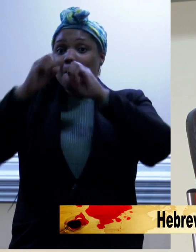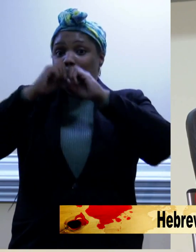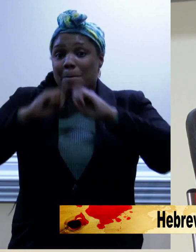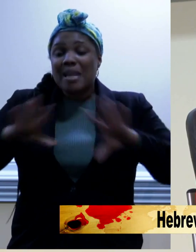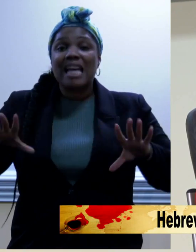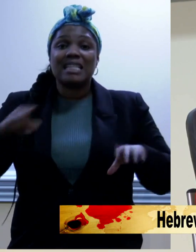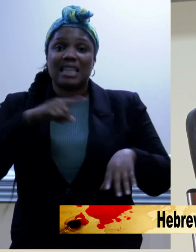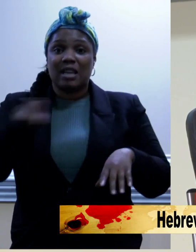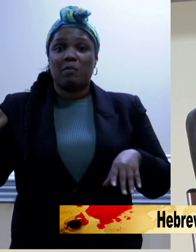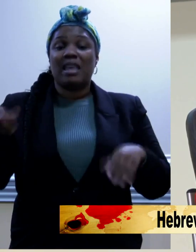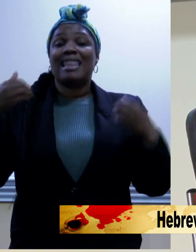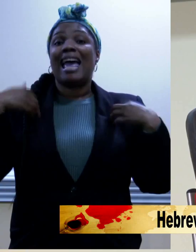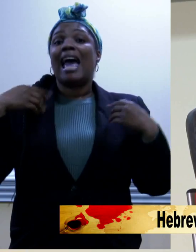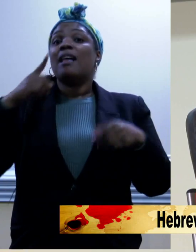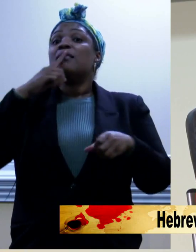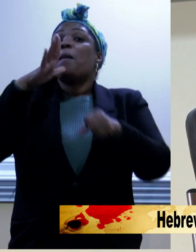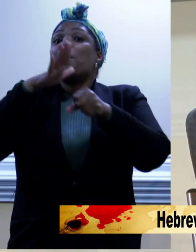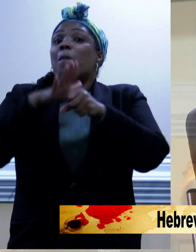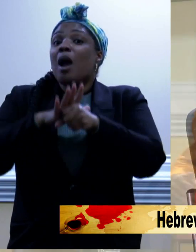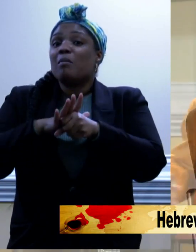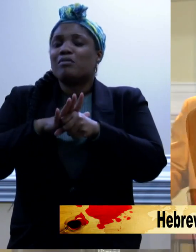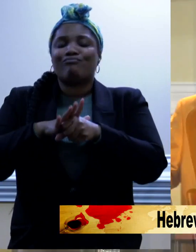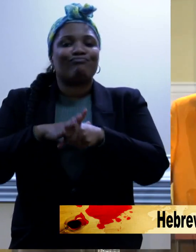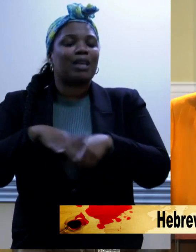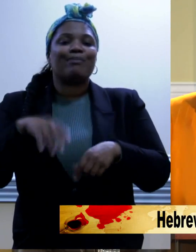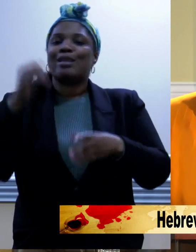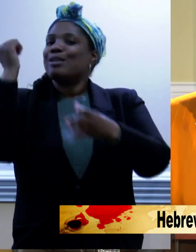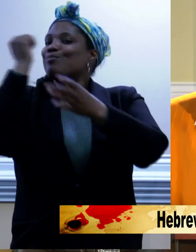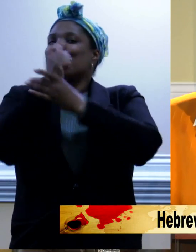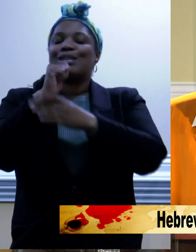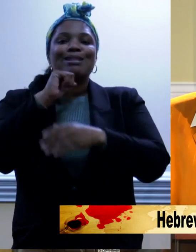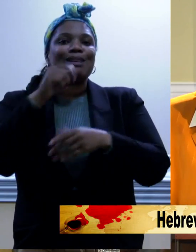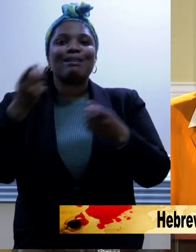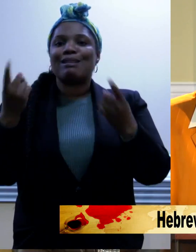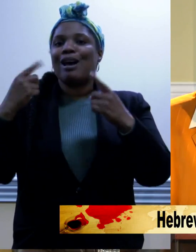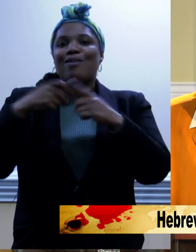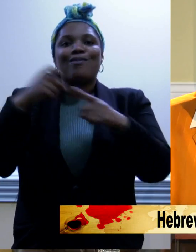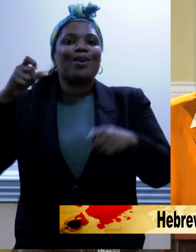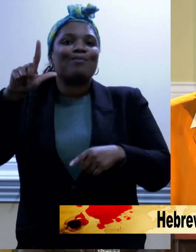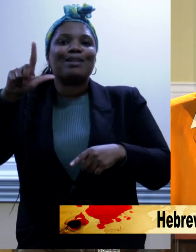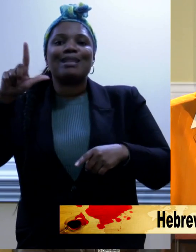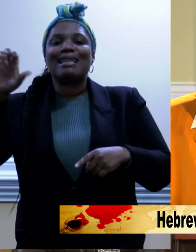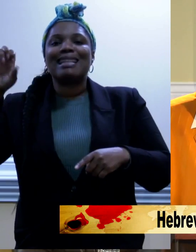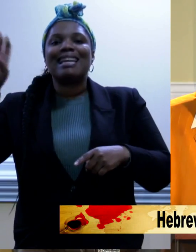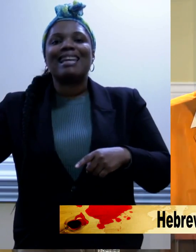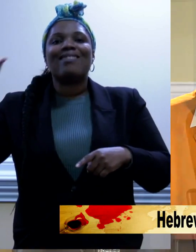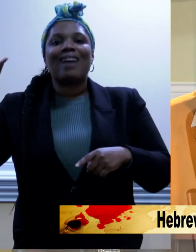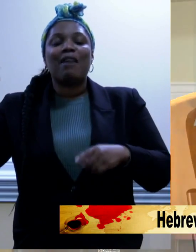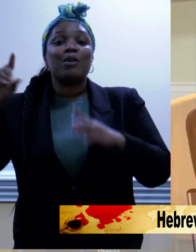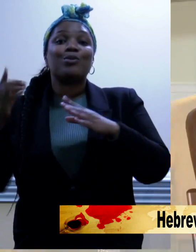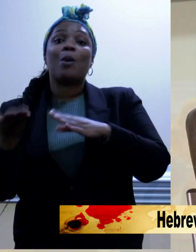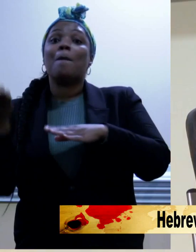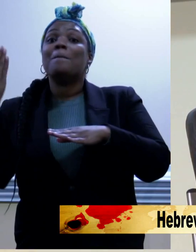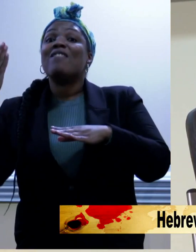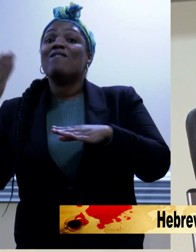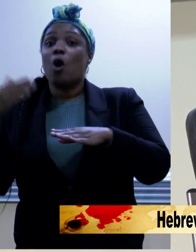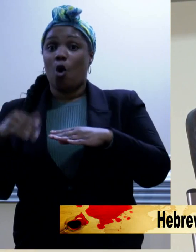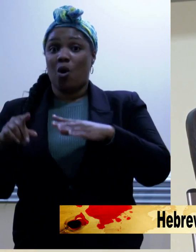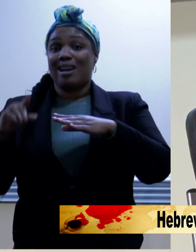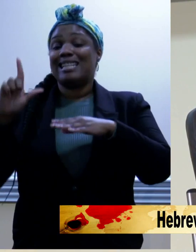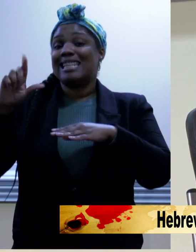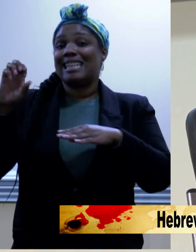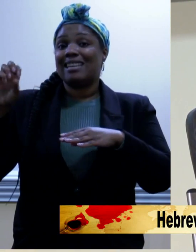him that had the promises. So this priest didn't come out of Levi. But skip down to verse 9 and go ahead. And as I may so